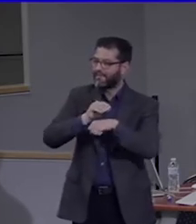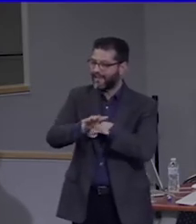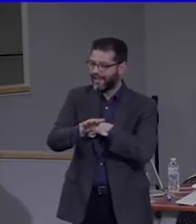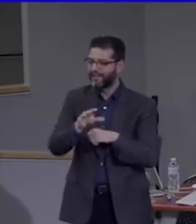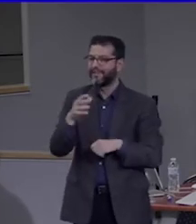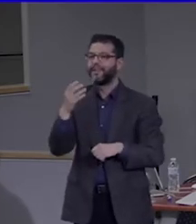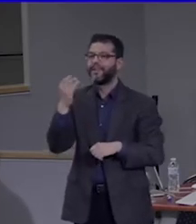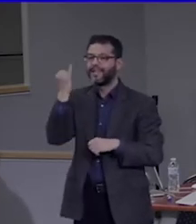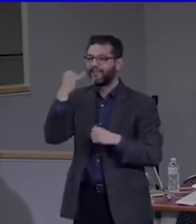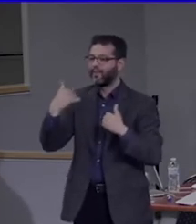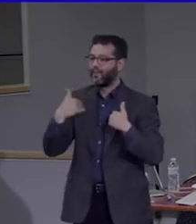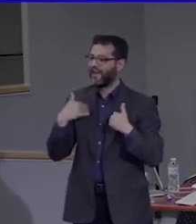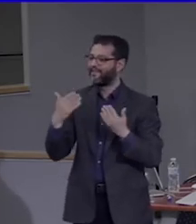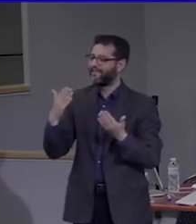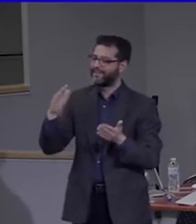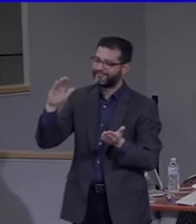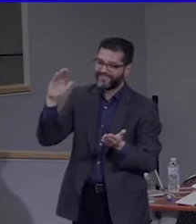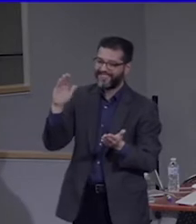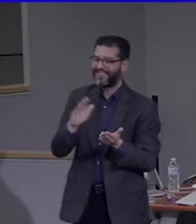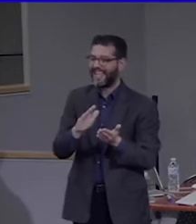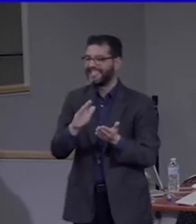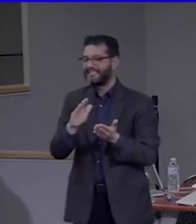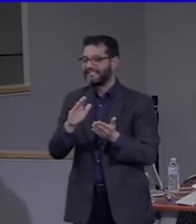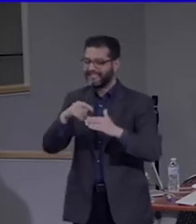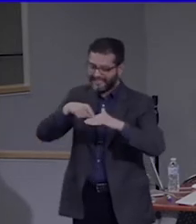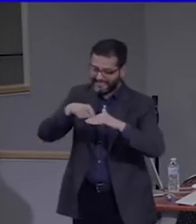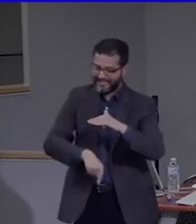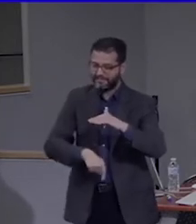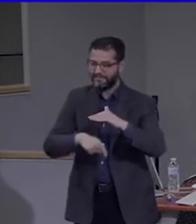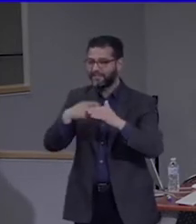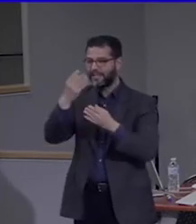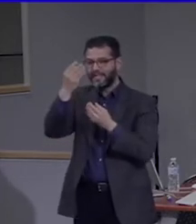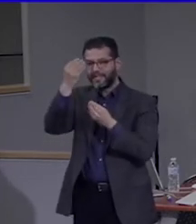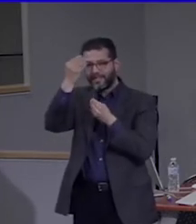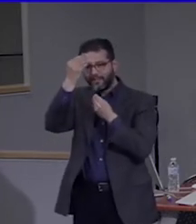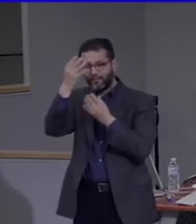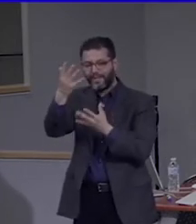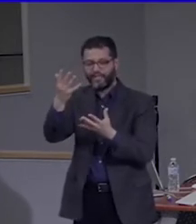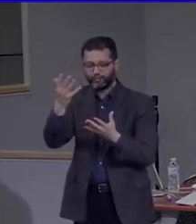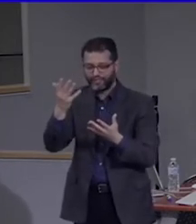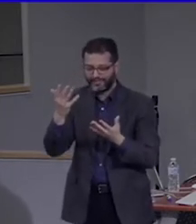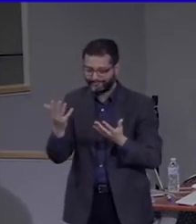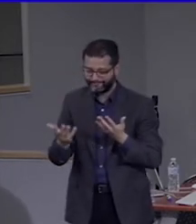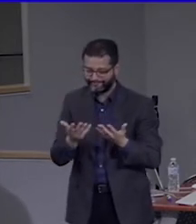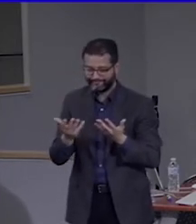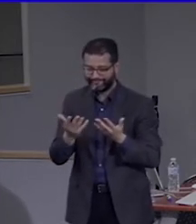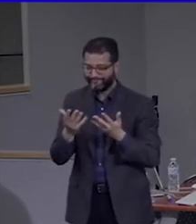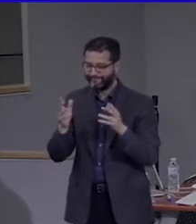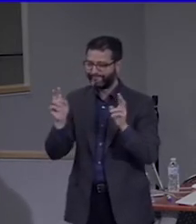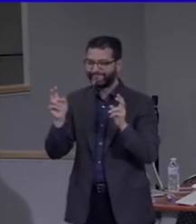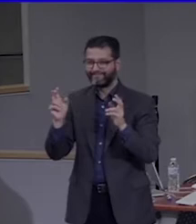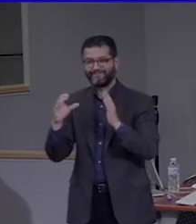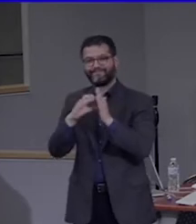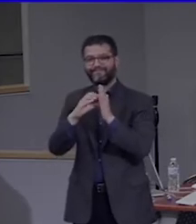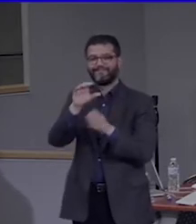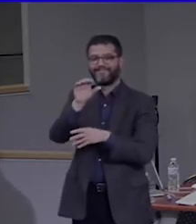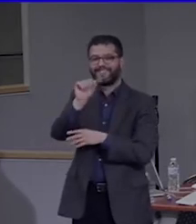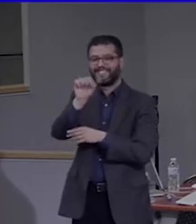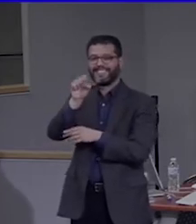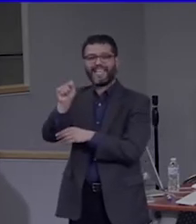less deep information set to allow